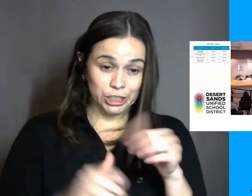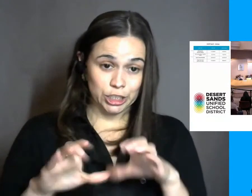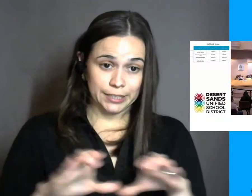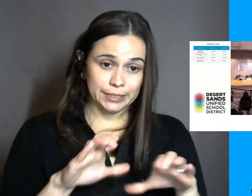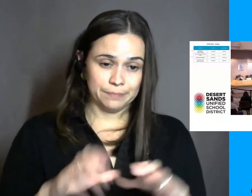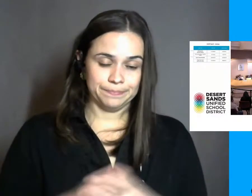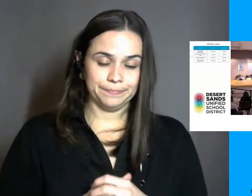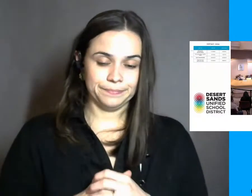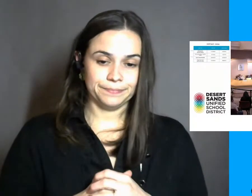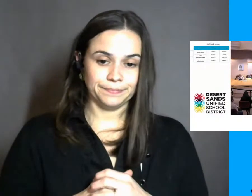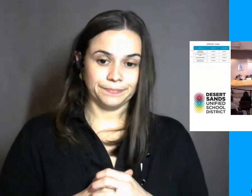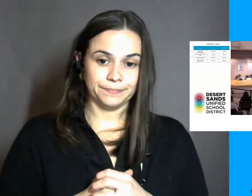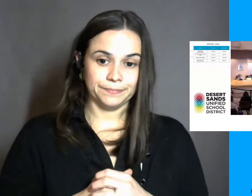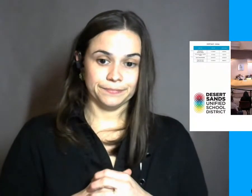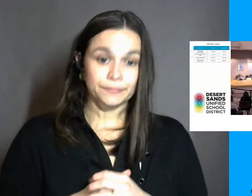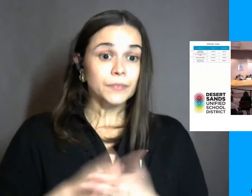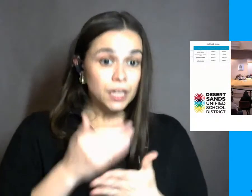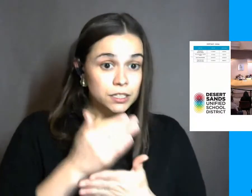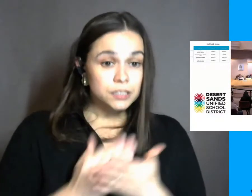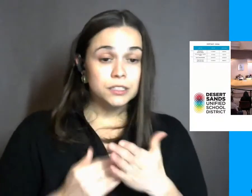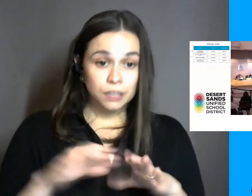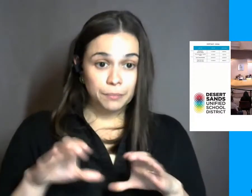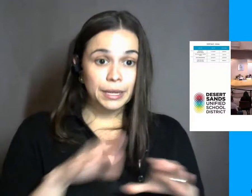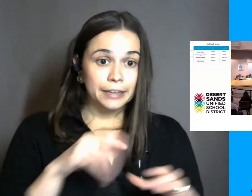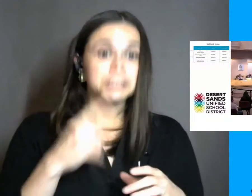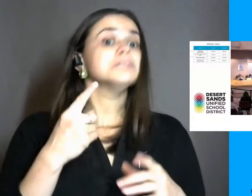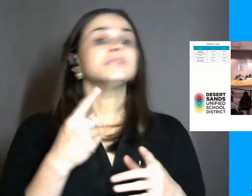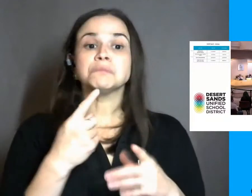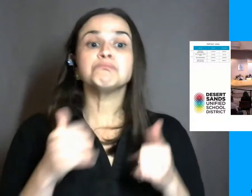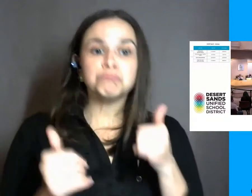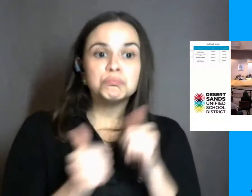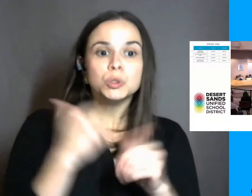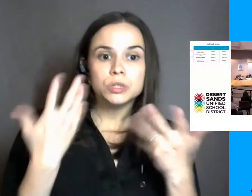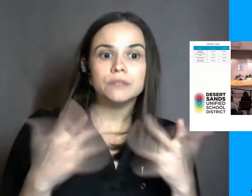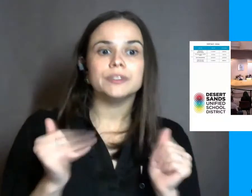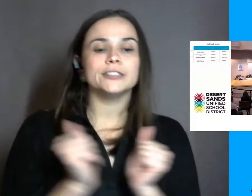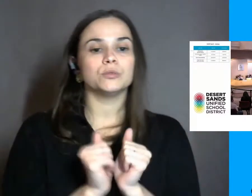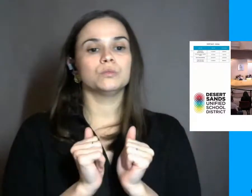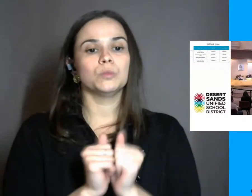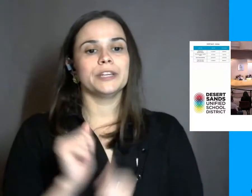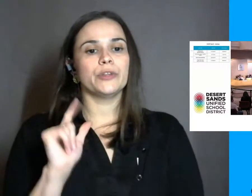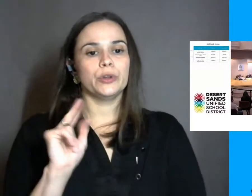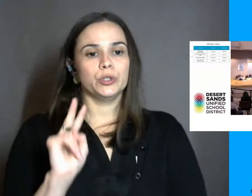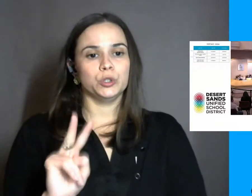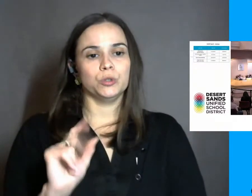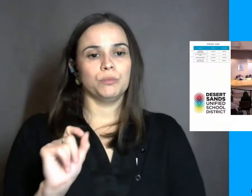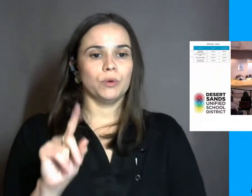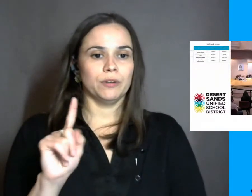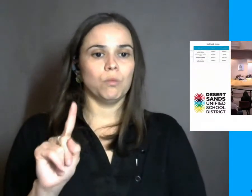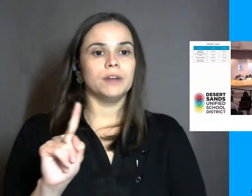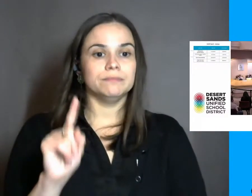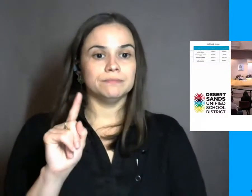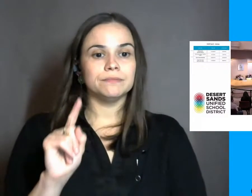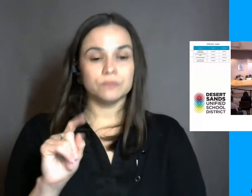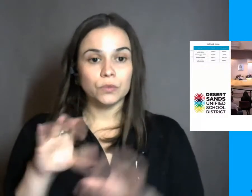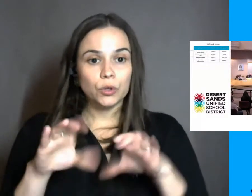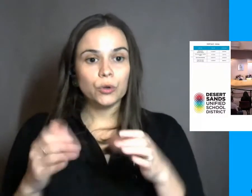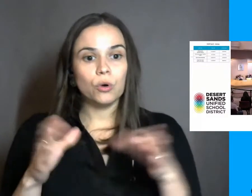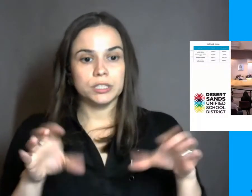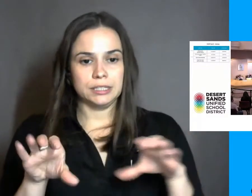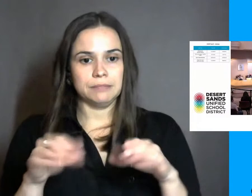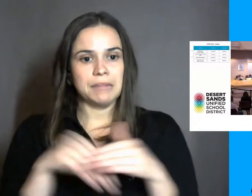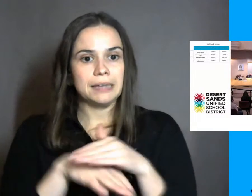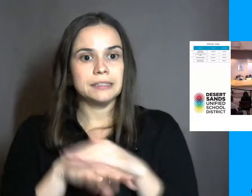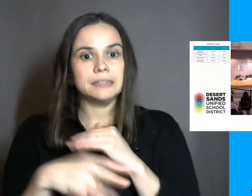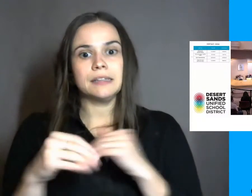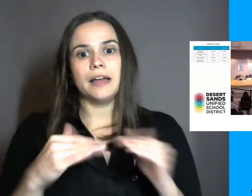There are some actions that have been mostly completed with 2.1 course access advanced programs, such as